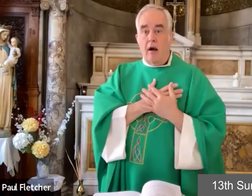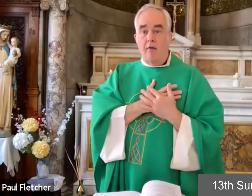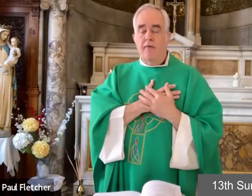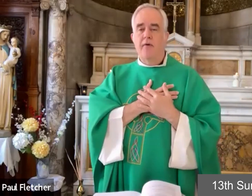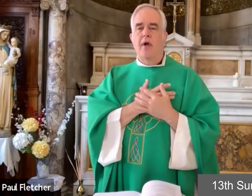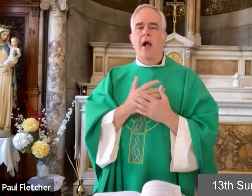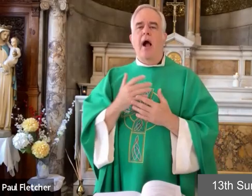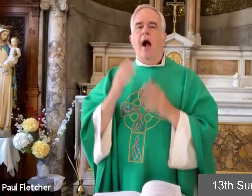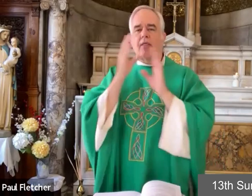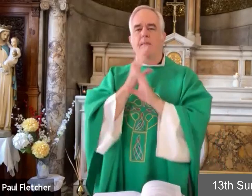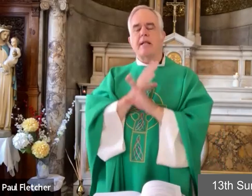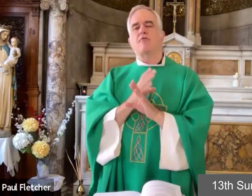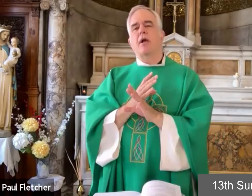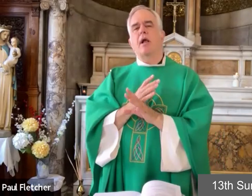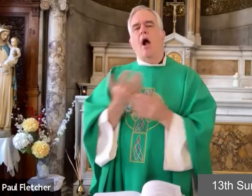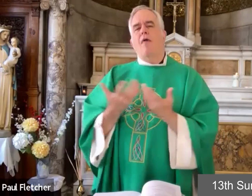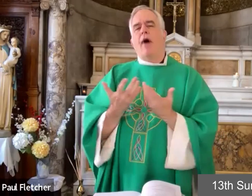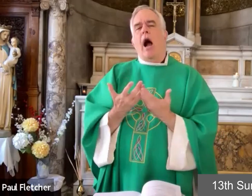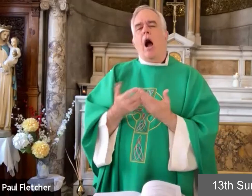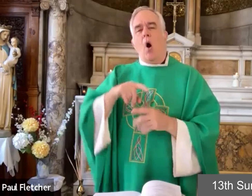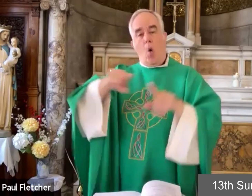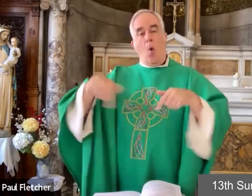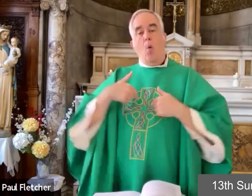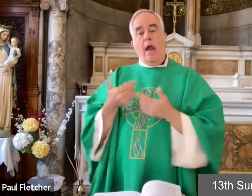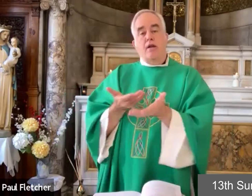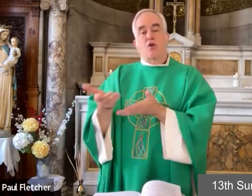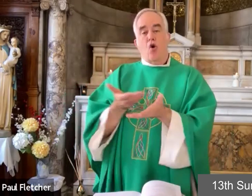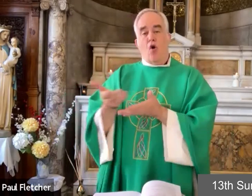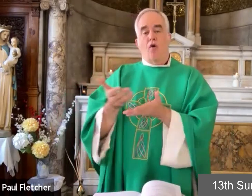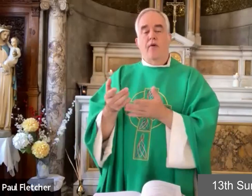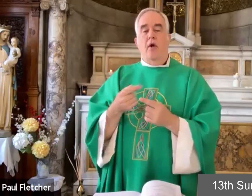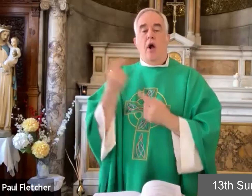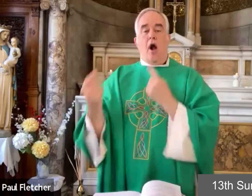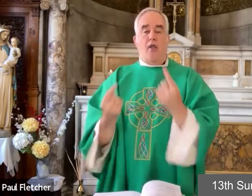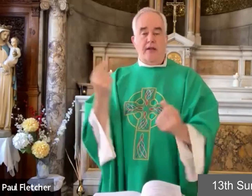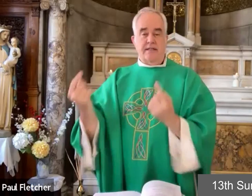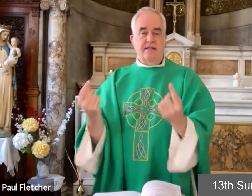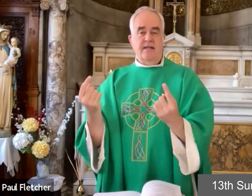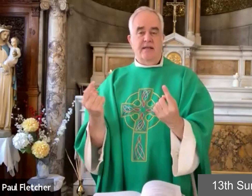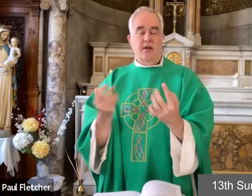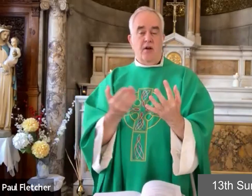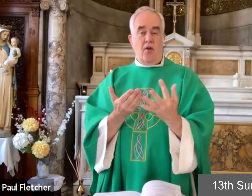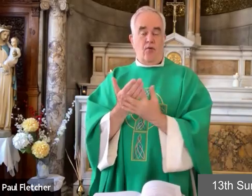love, and the mystery of how we draw others